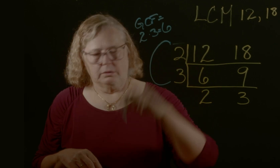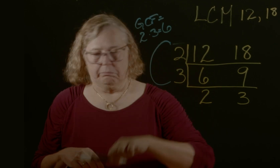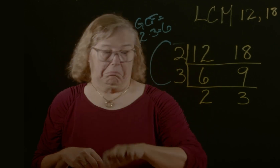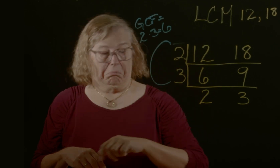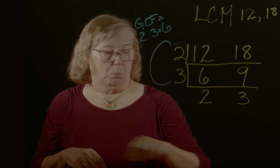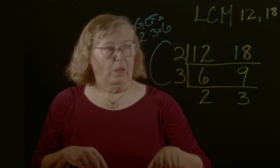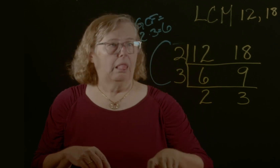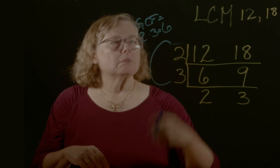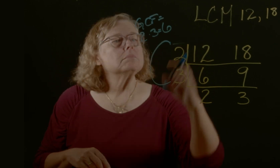Well,